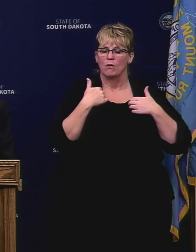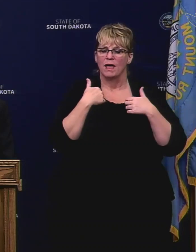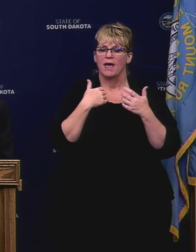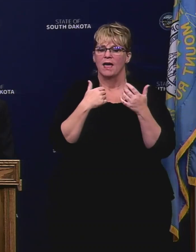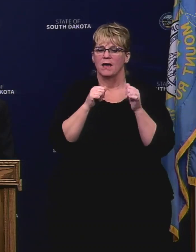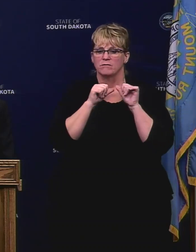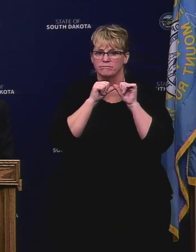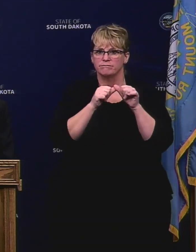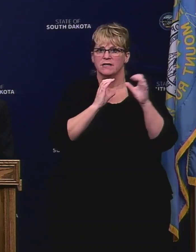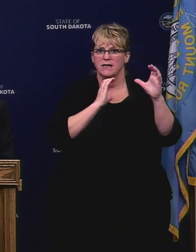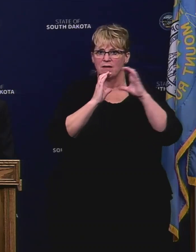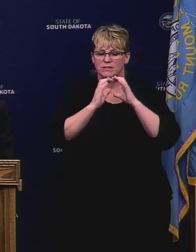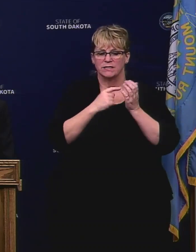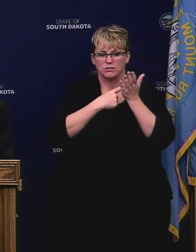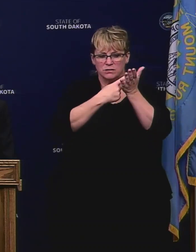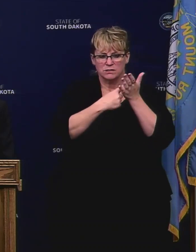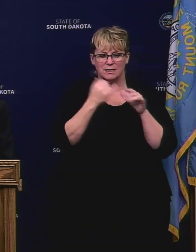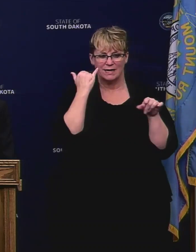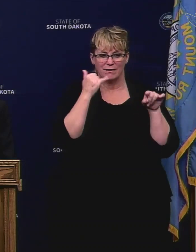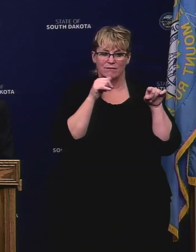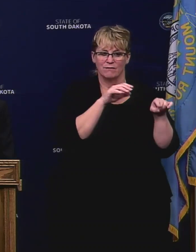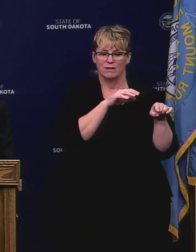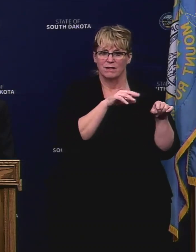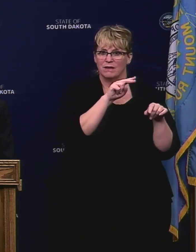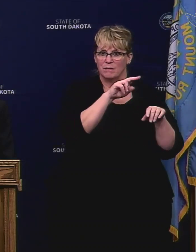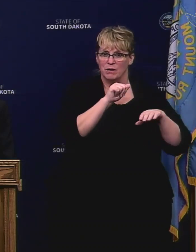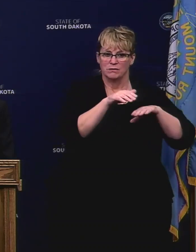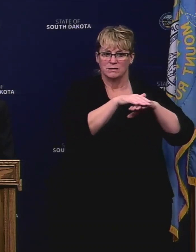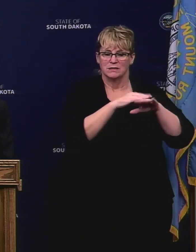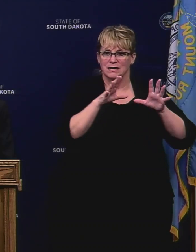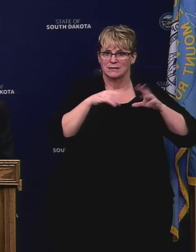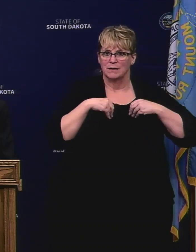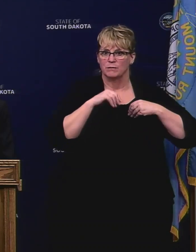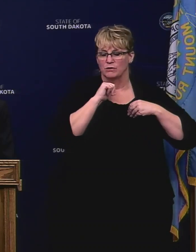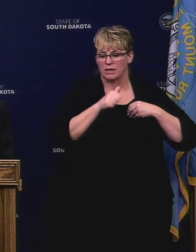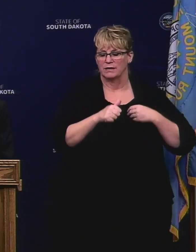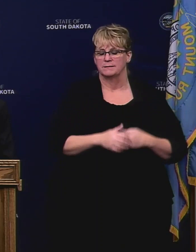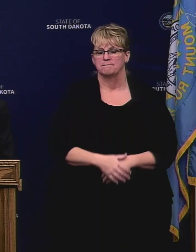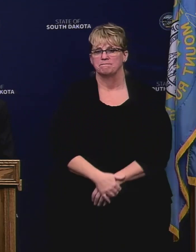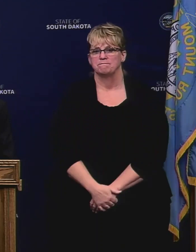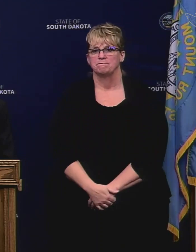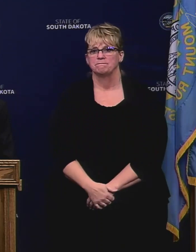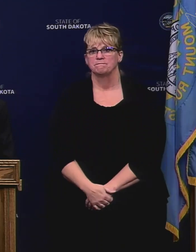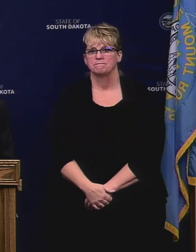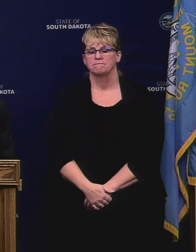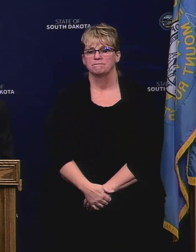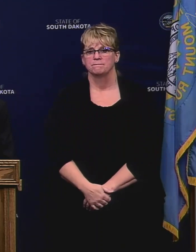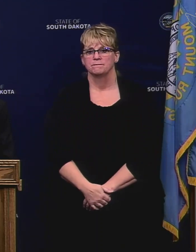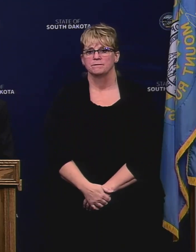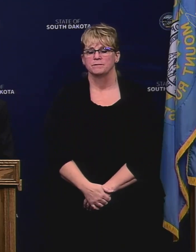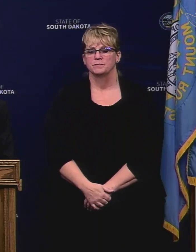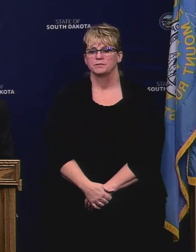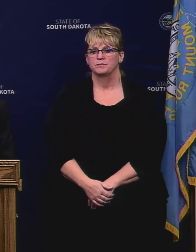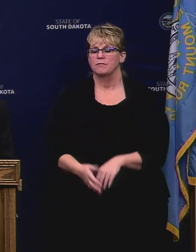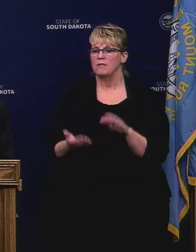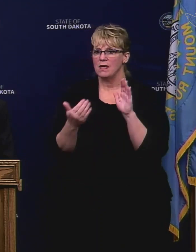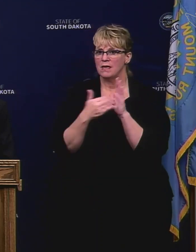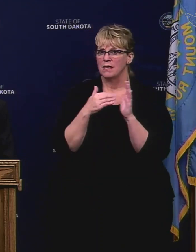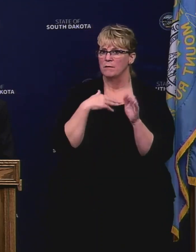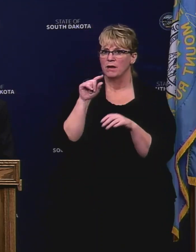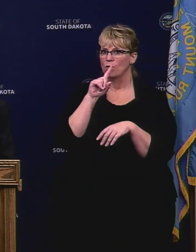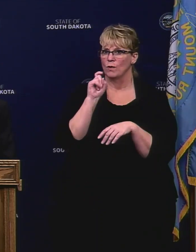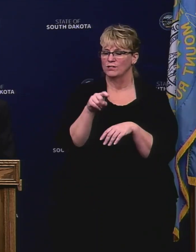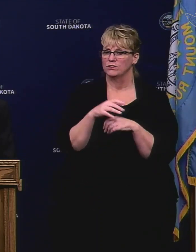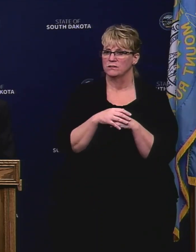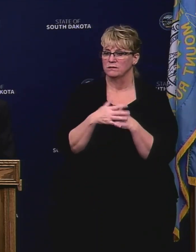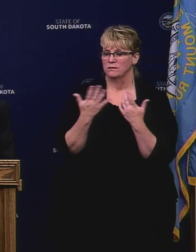those conversations to see if that is something that's acceptable to them as well. So I guess my question is if it's,